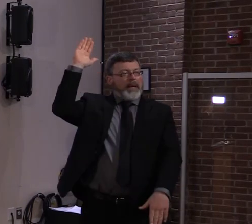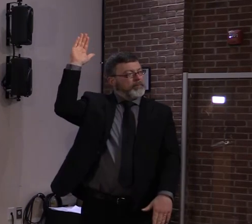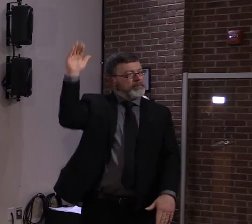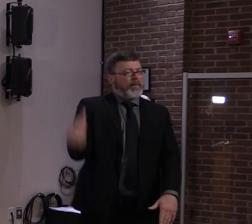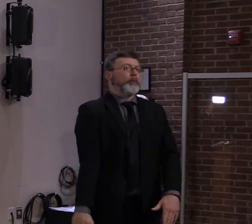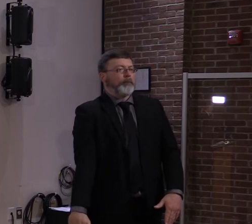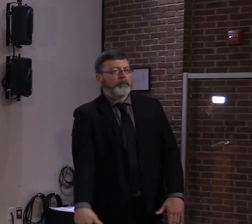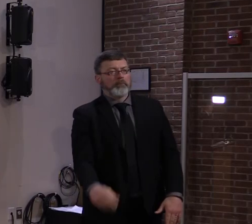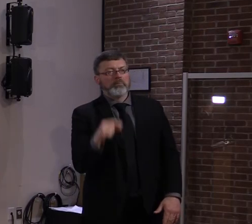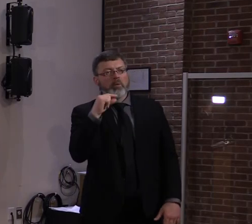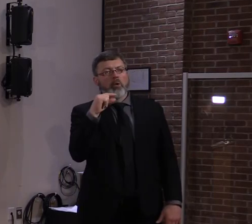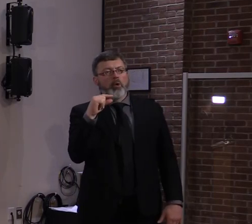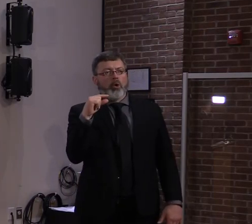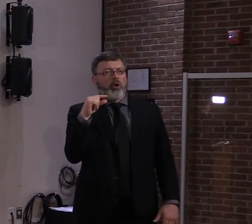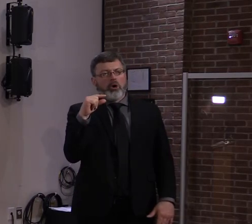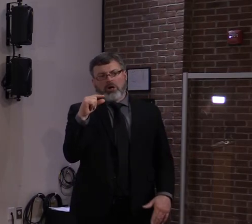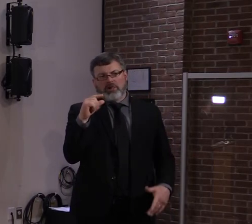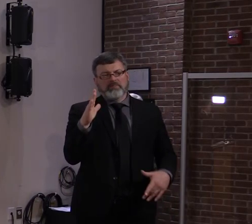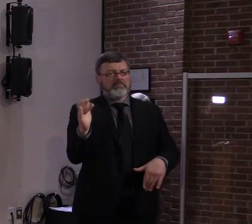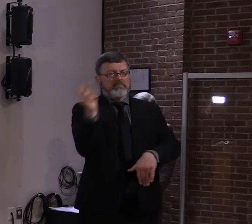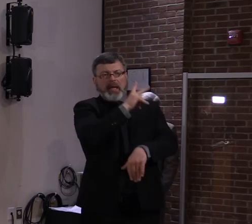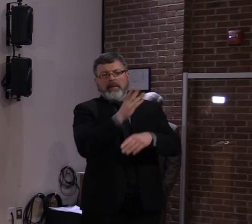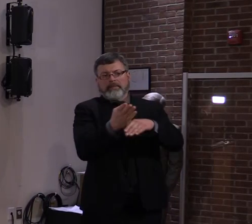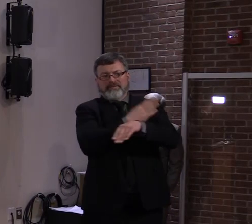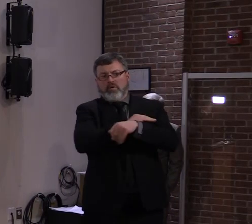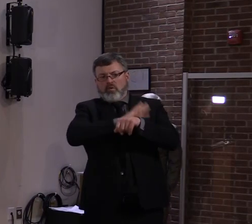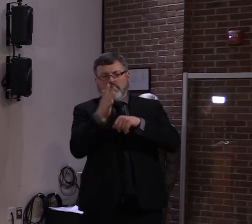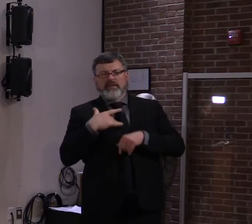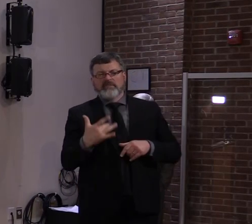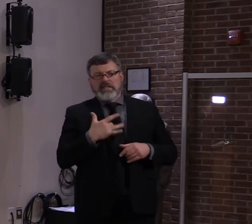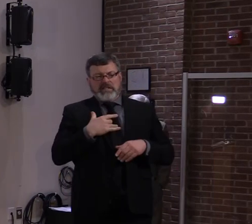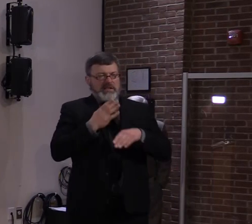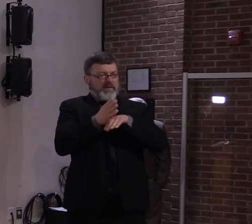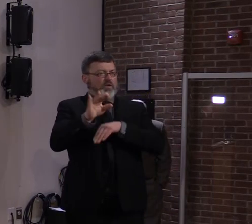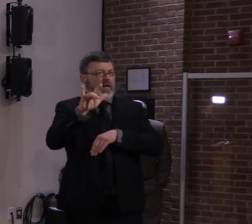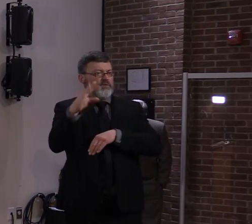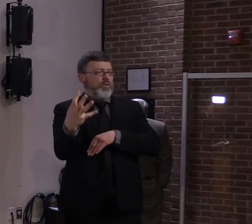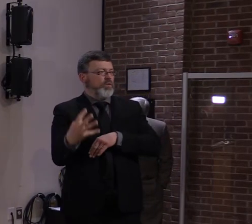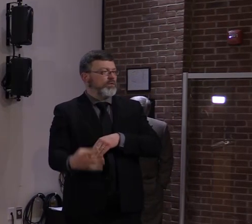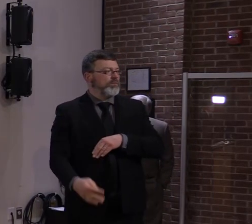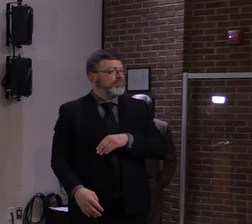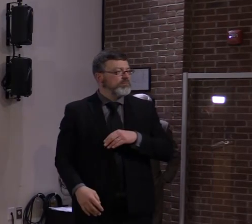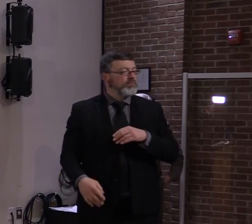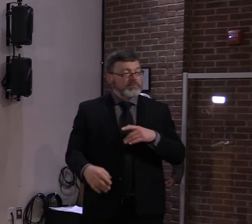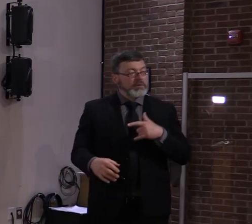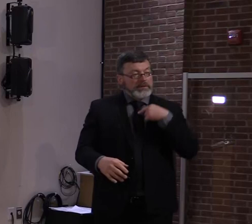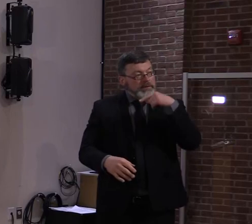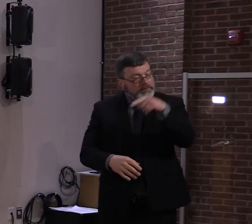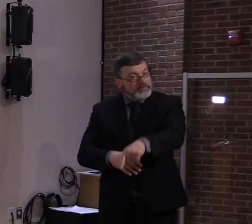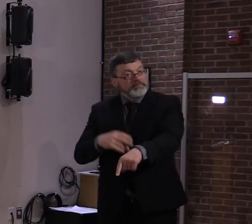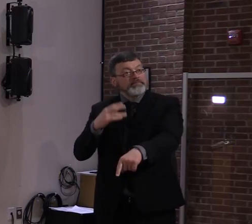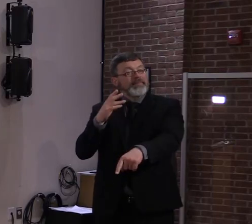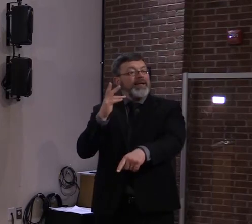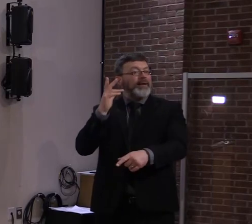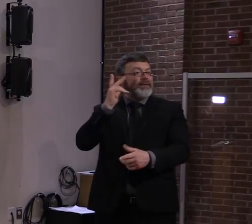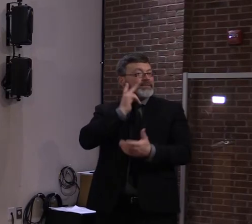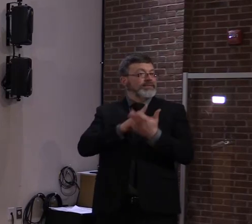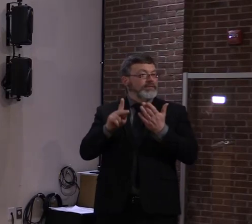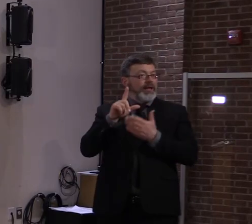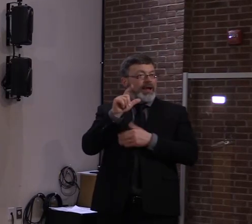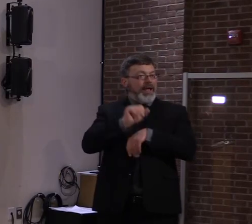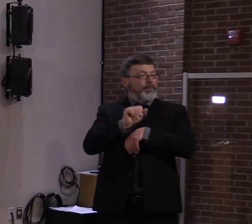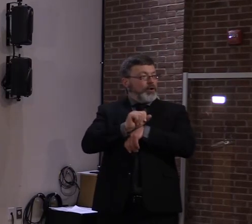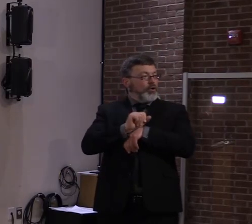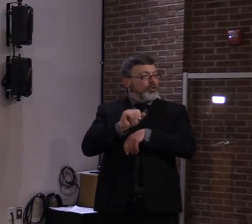Thank you, Governor. I would also add, Governor, you know, for someone who is out of work for an extended period of